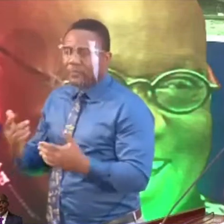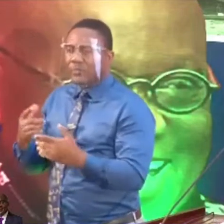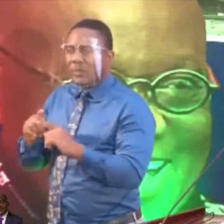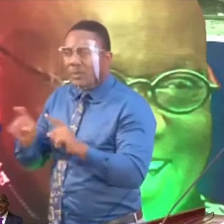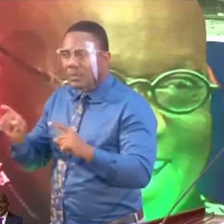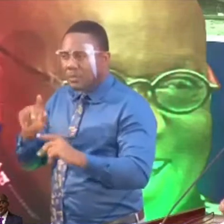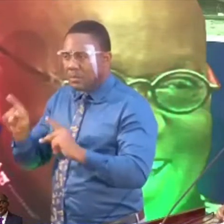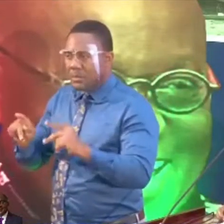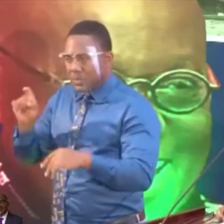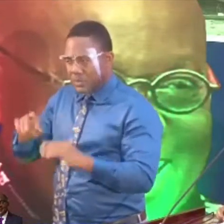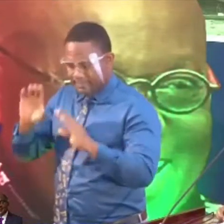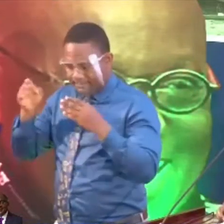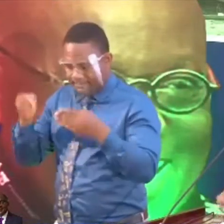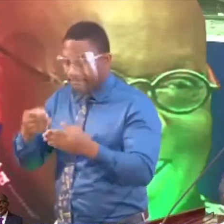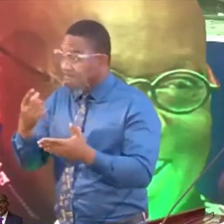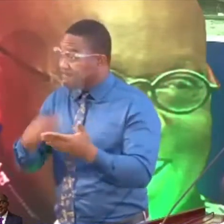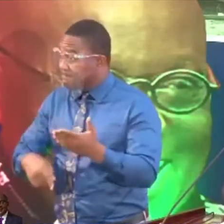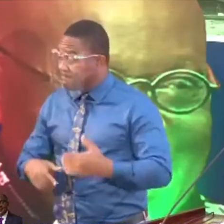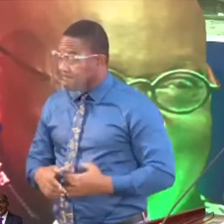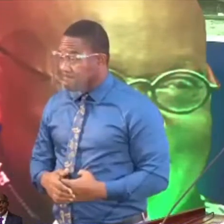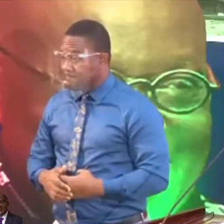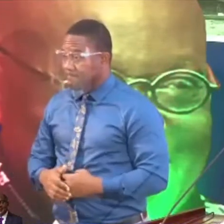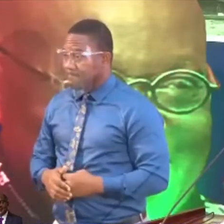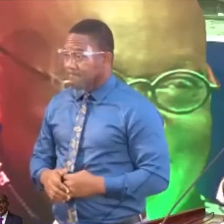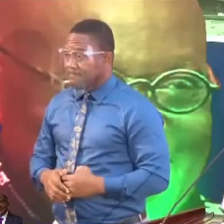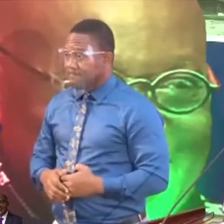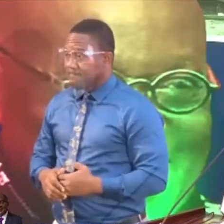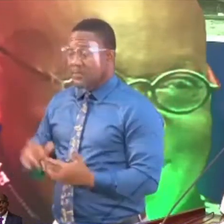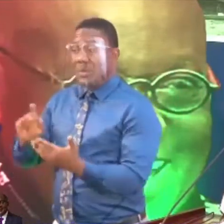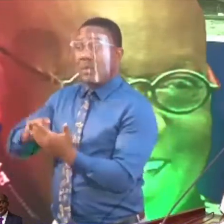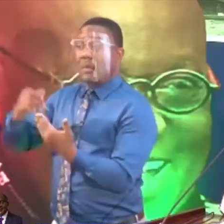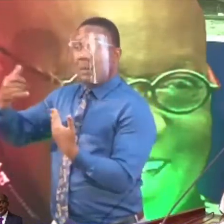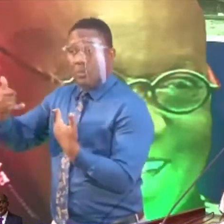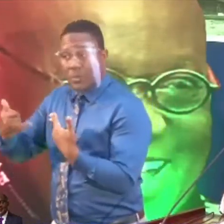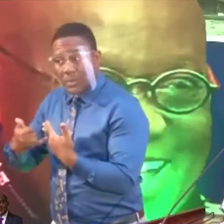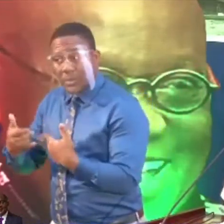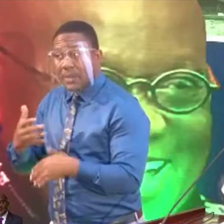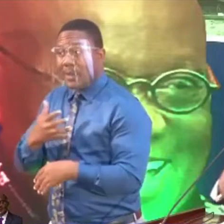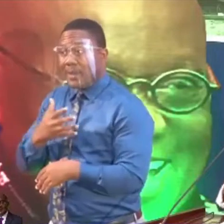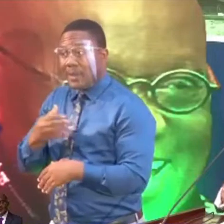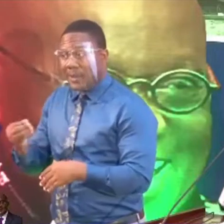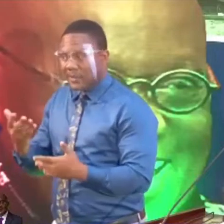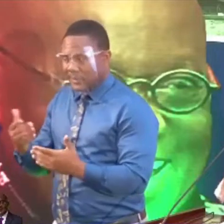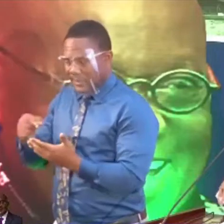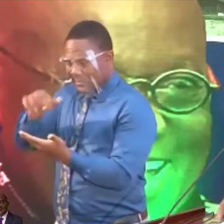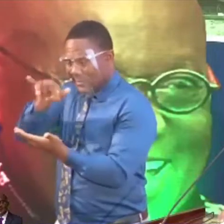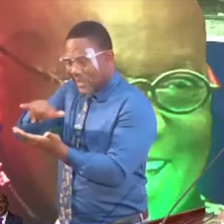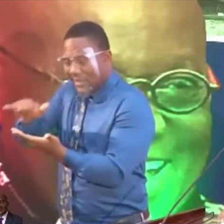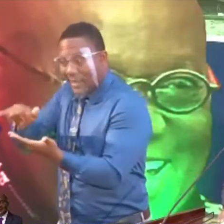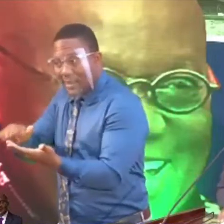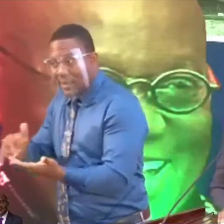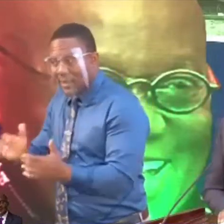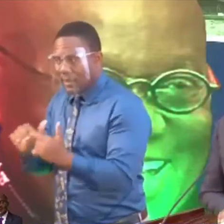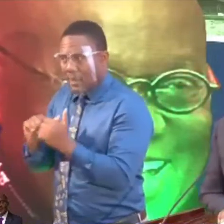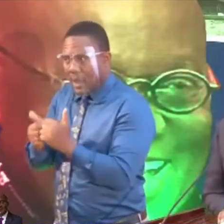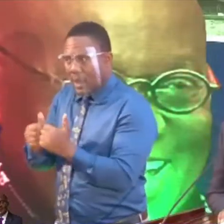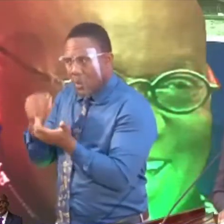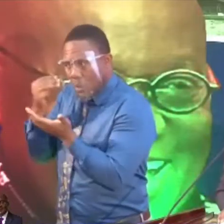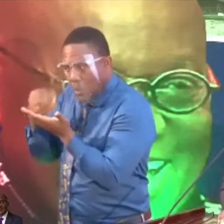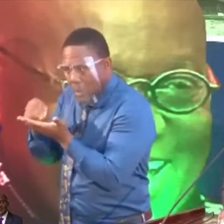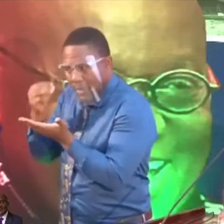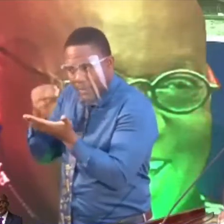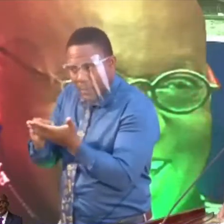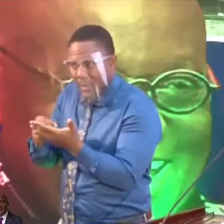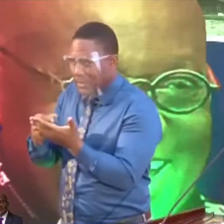on is the particular projects and their details so that we can monitor how these projects are